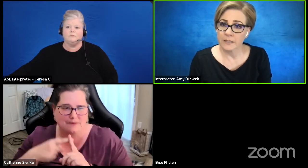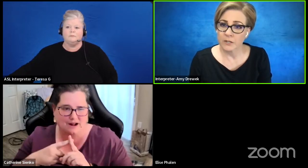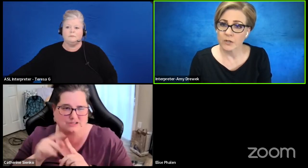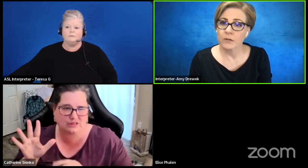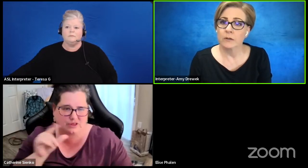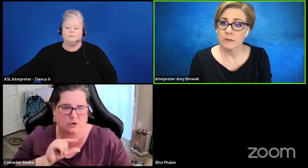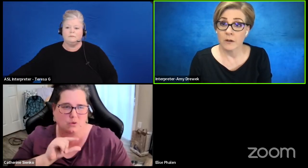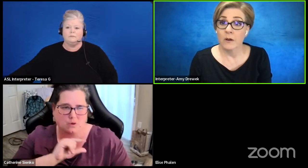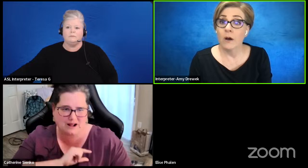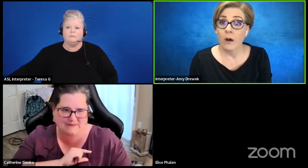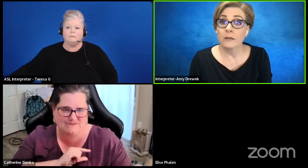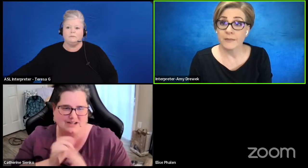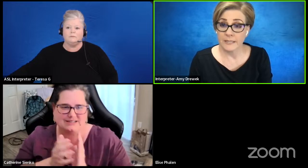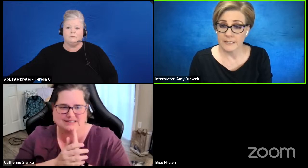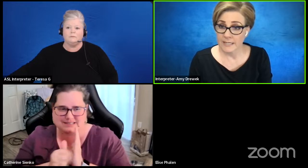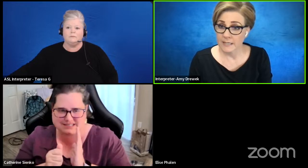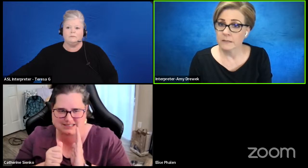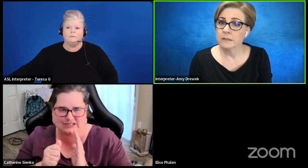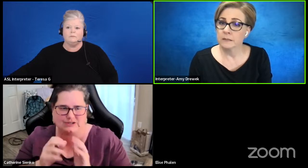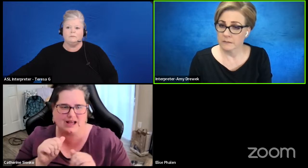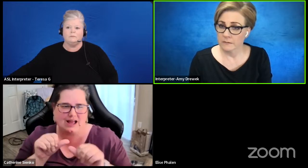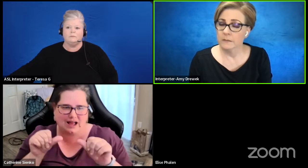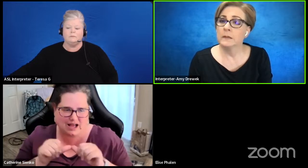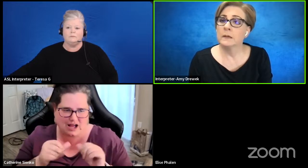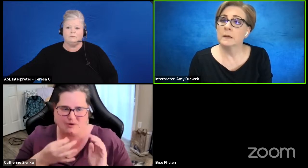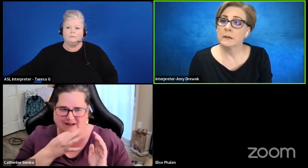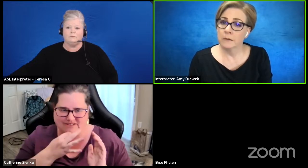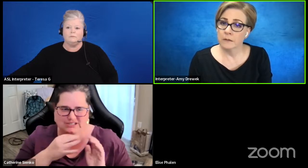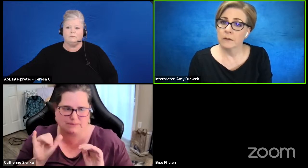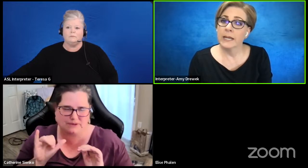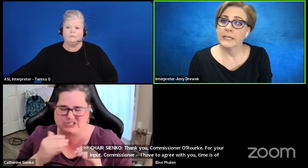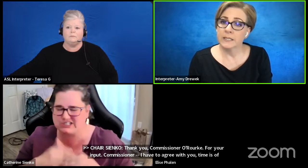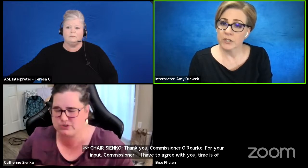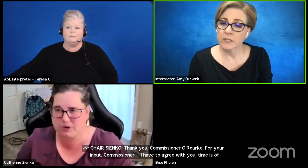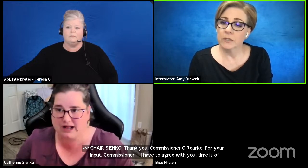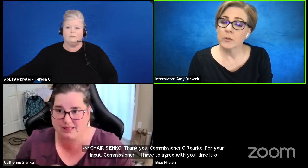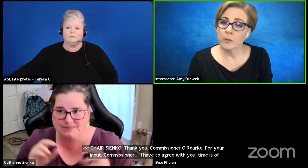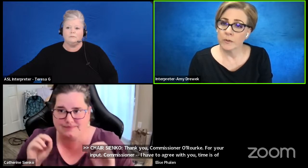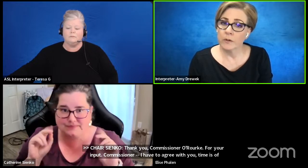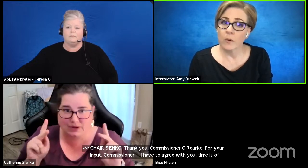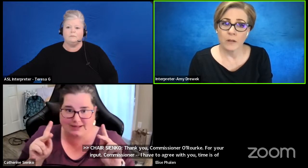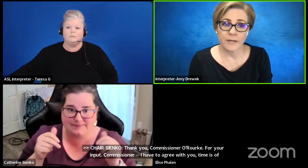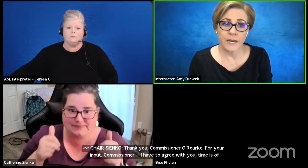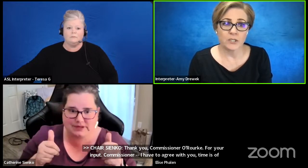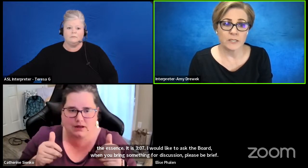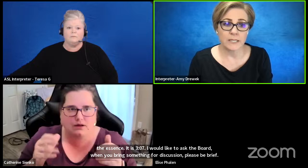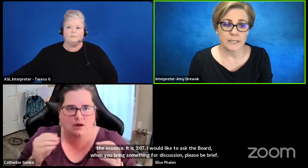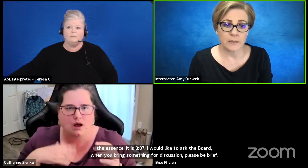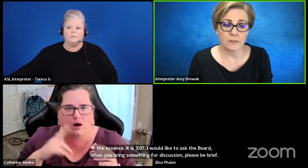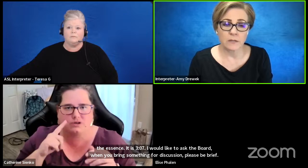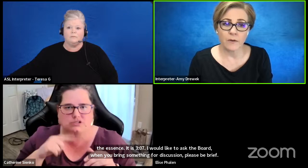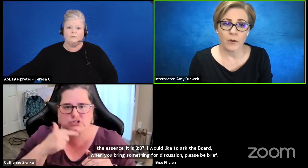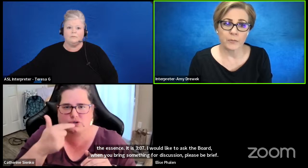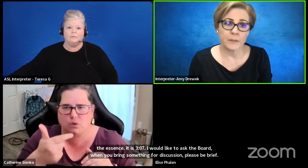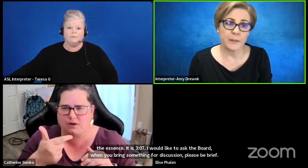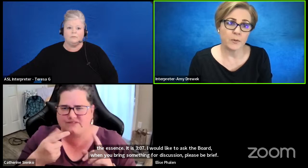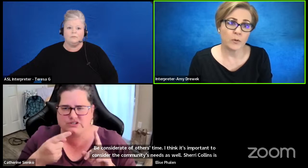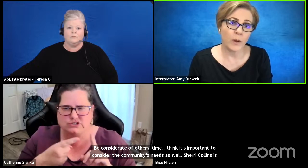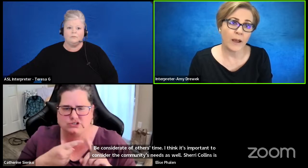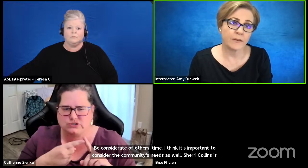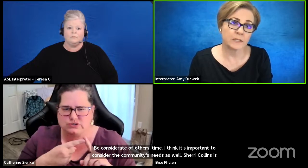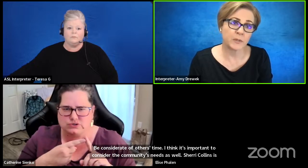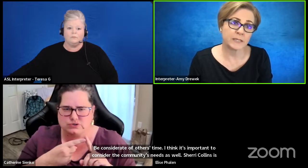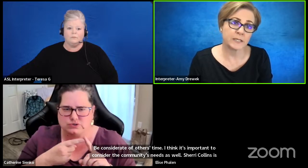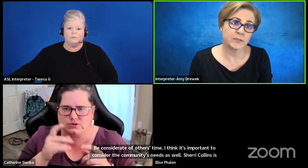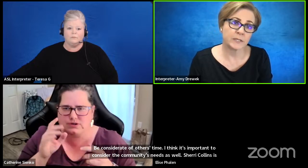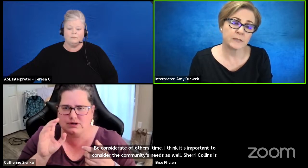It's important to consider all of these things, in addition to the qualifications and skills of all